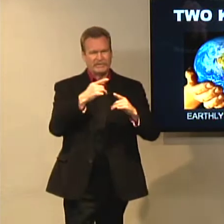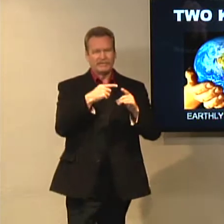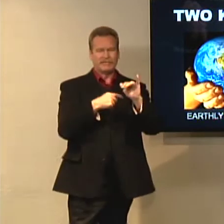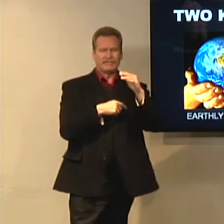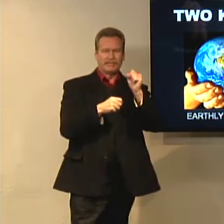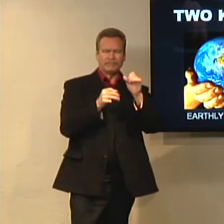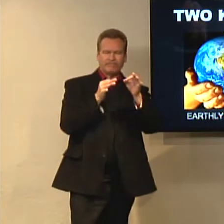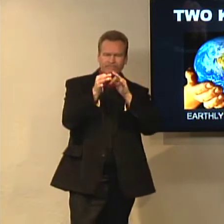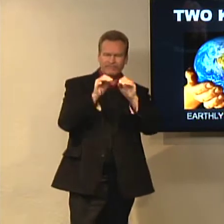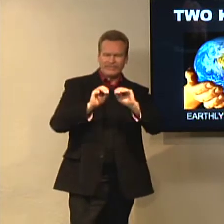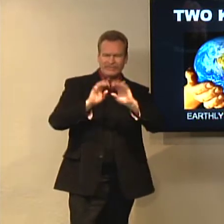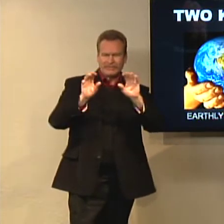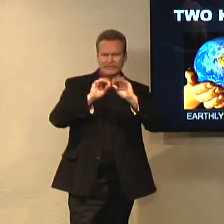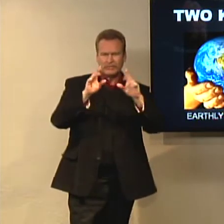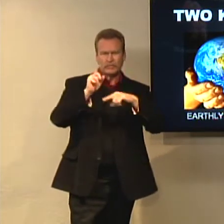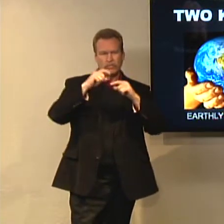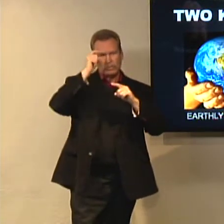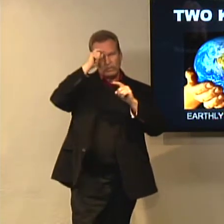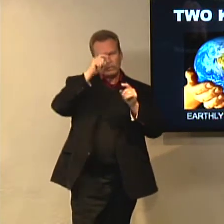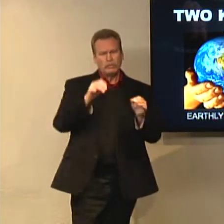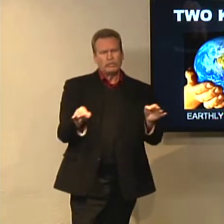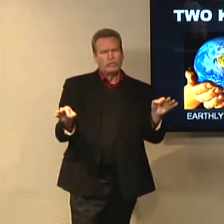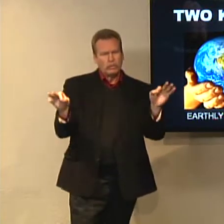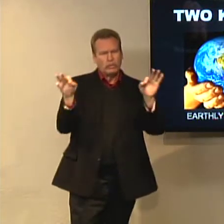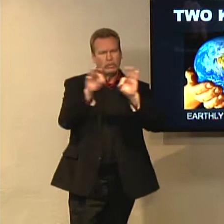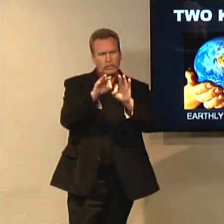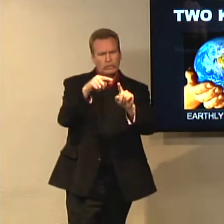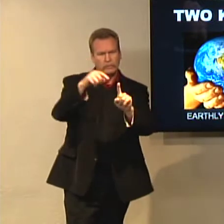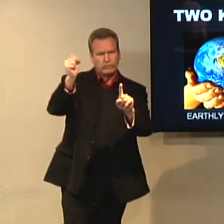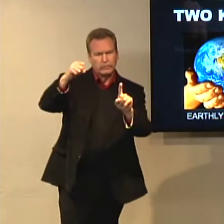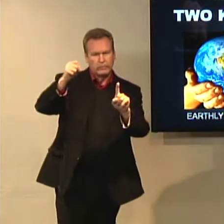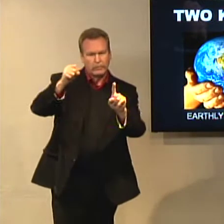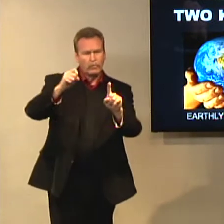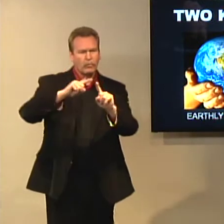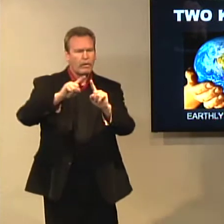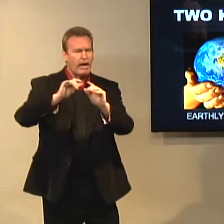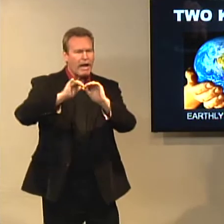that this morning. So James explains and clarifies